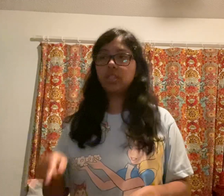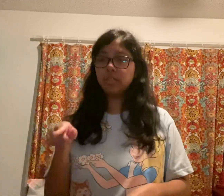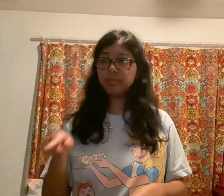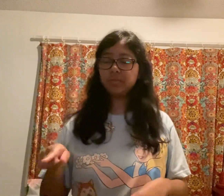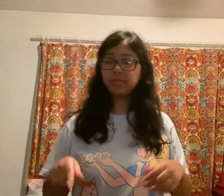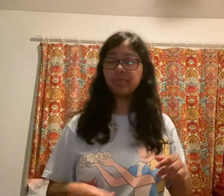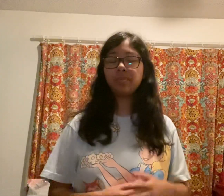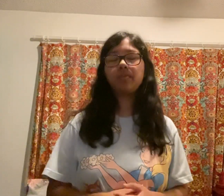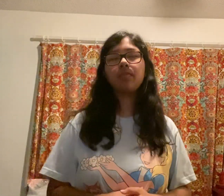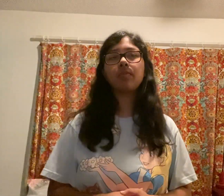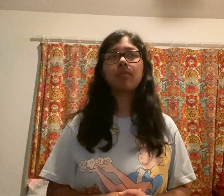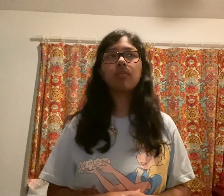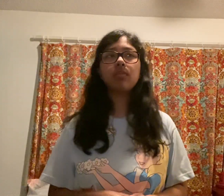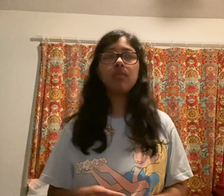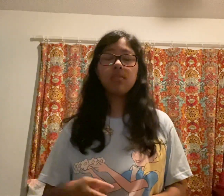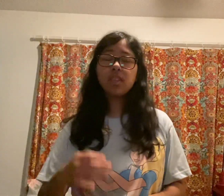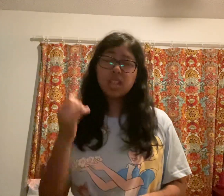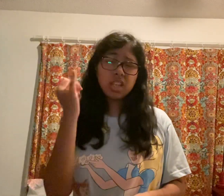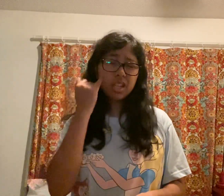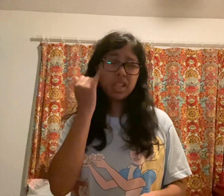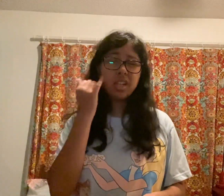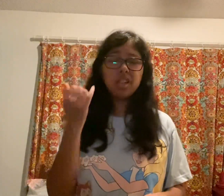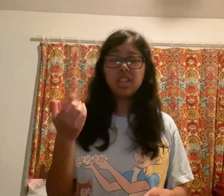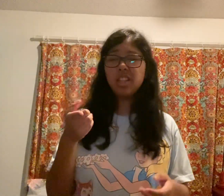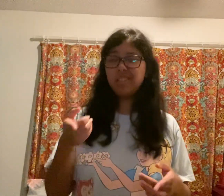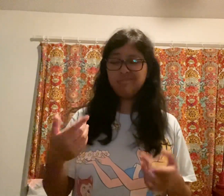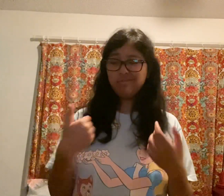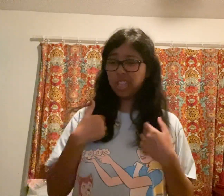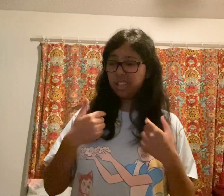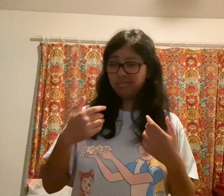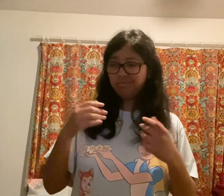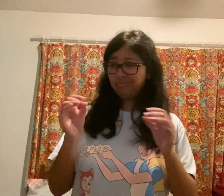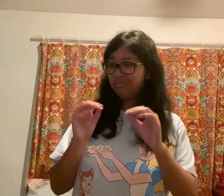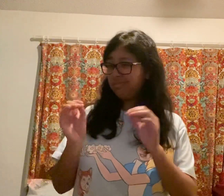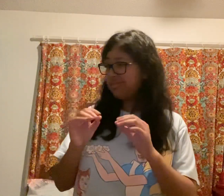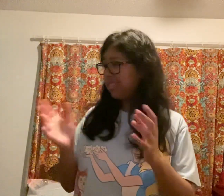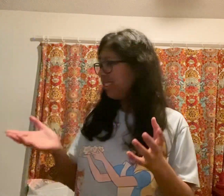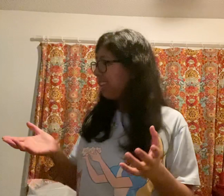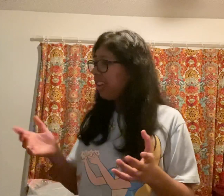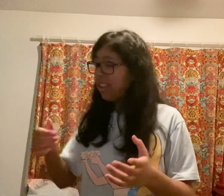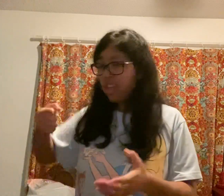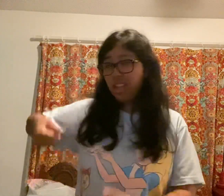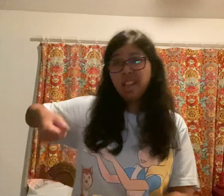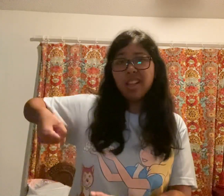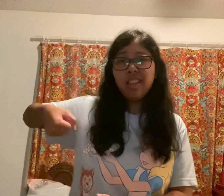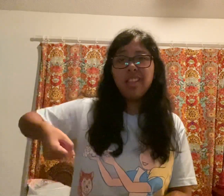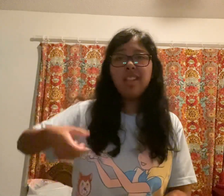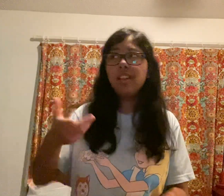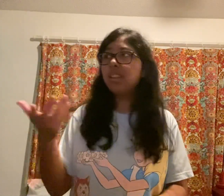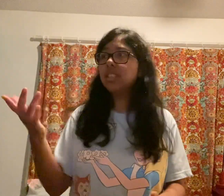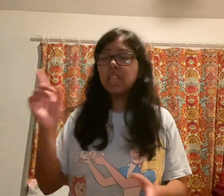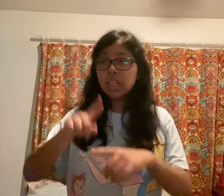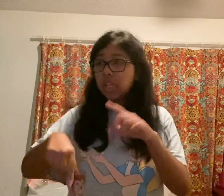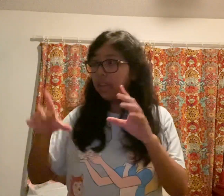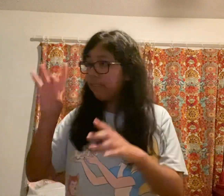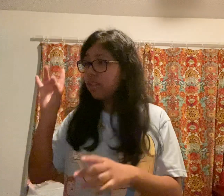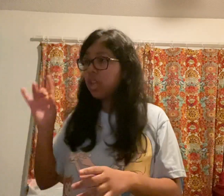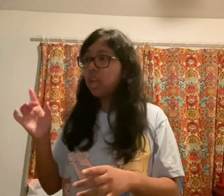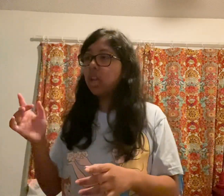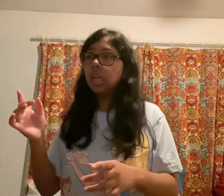helpful for those travelers who arrive in Tampa with lost luggage and are in need of a business suit for the next day. Of